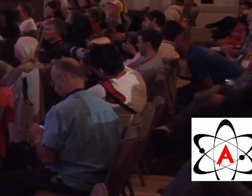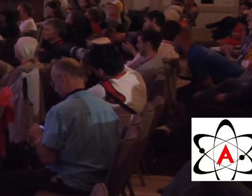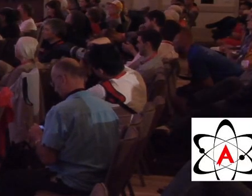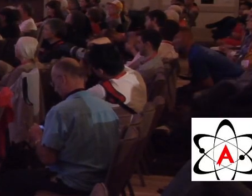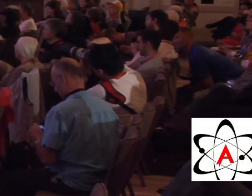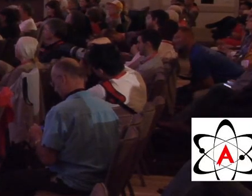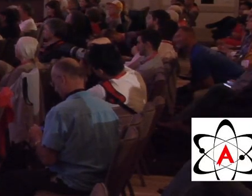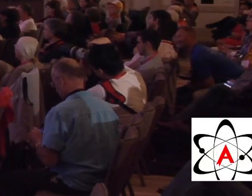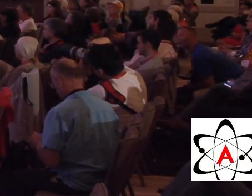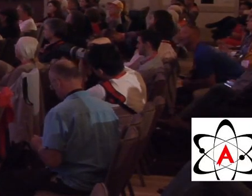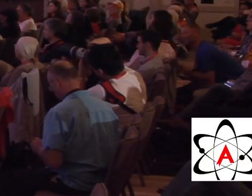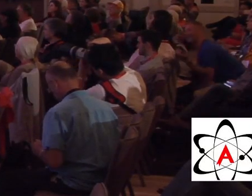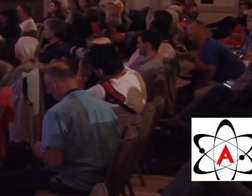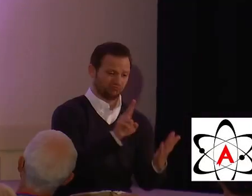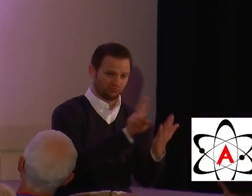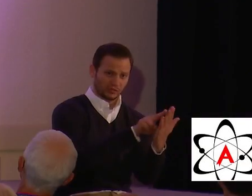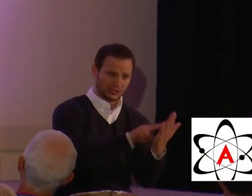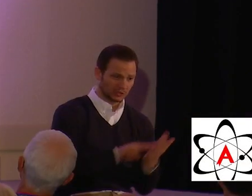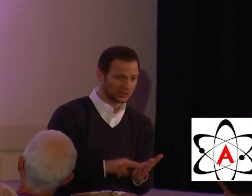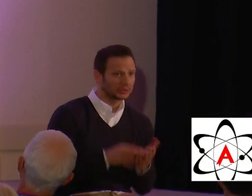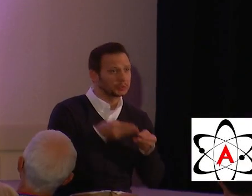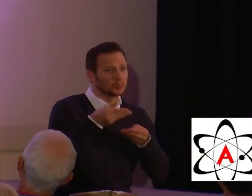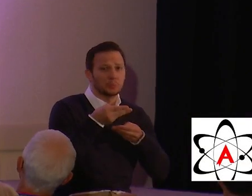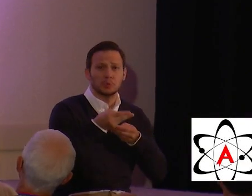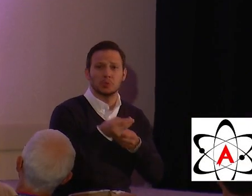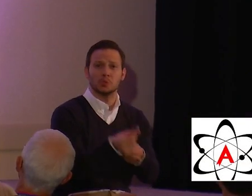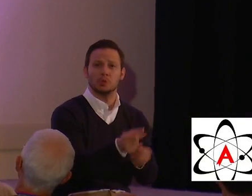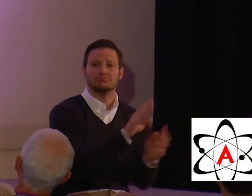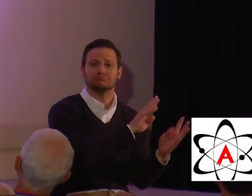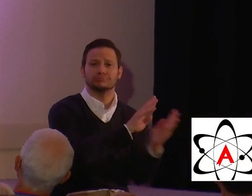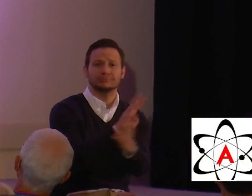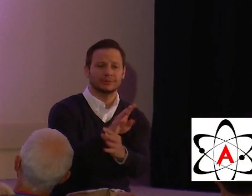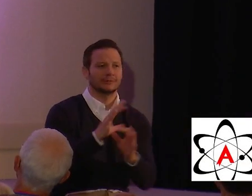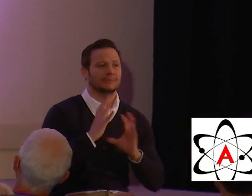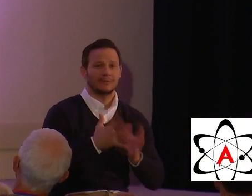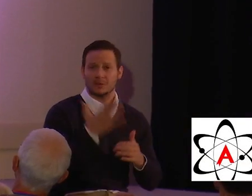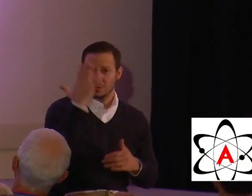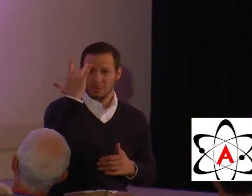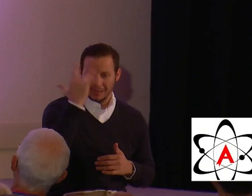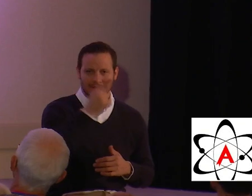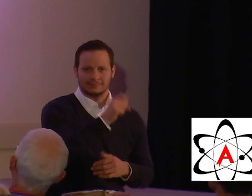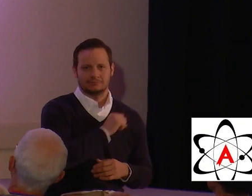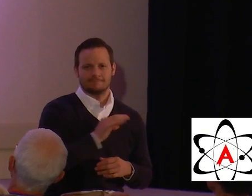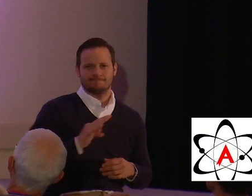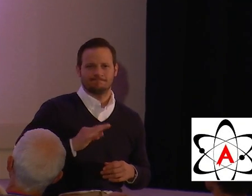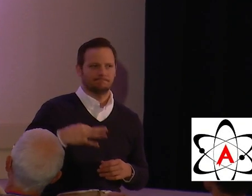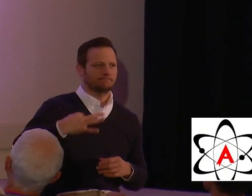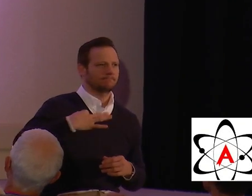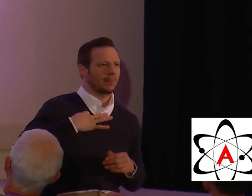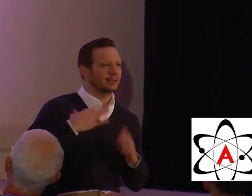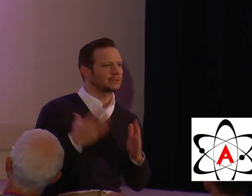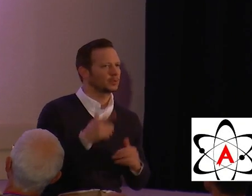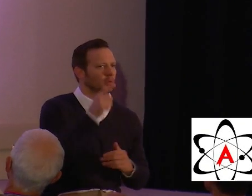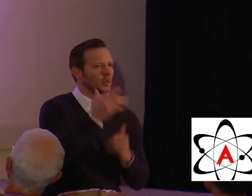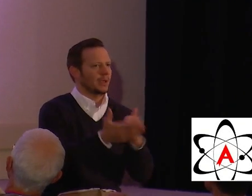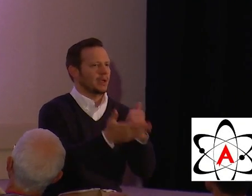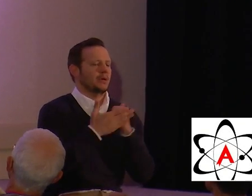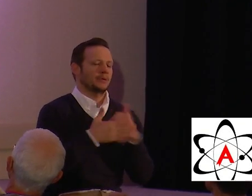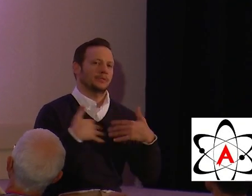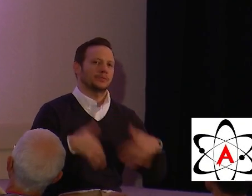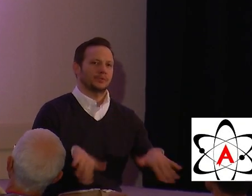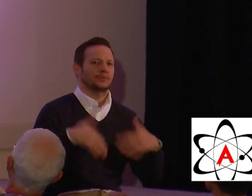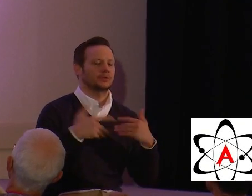If you registered and everything went smoothly, that's because of the staff and the volunteers that are helping us out. It's a